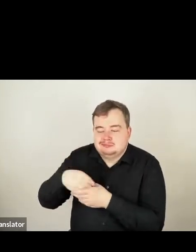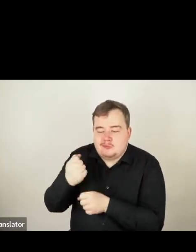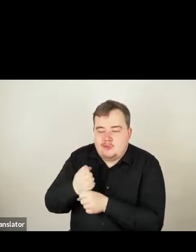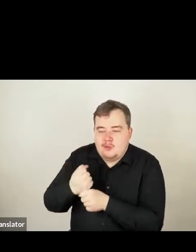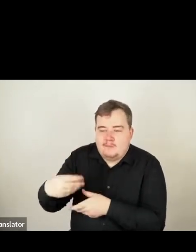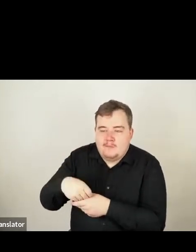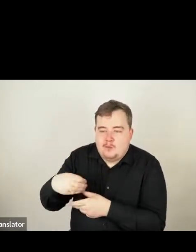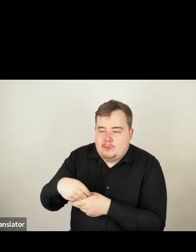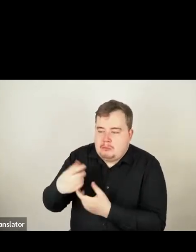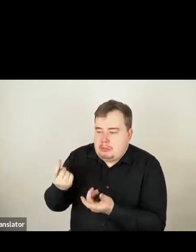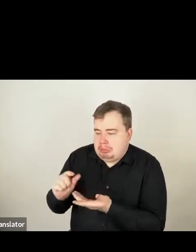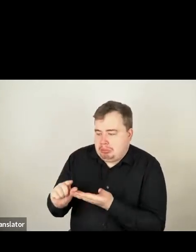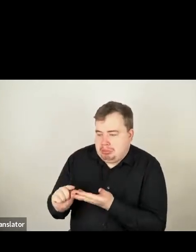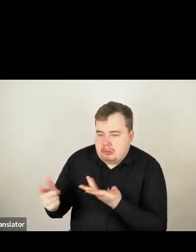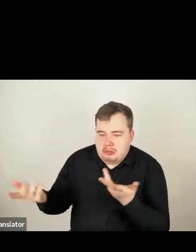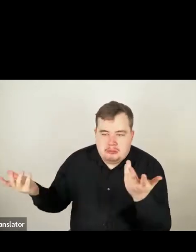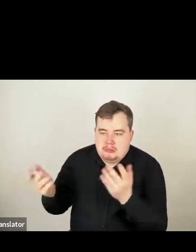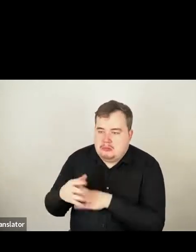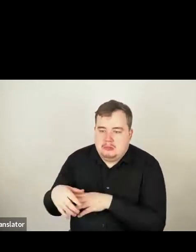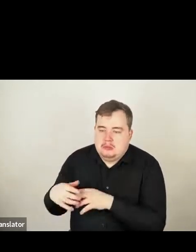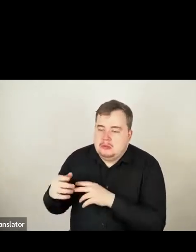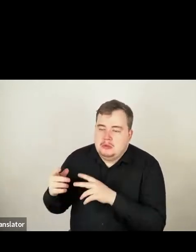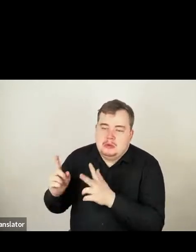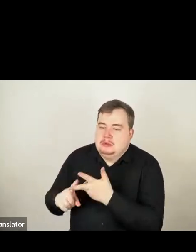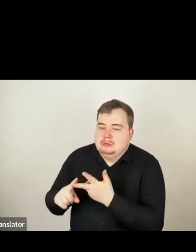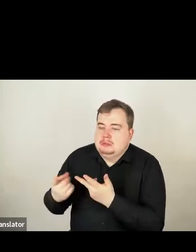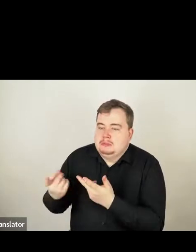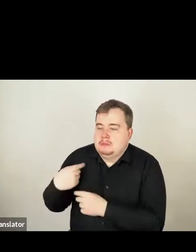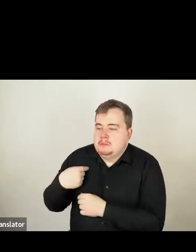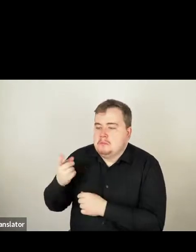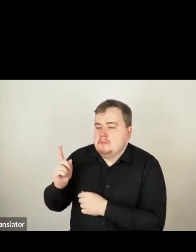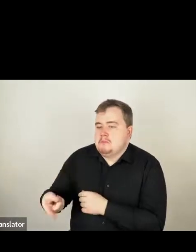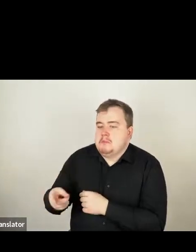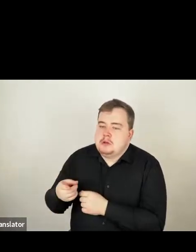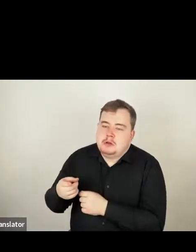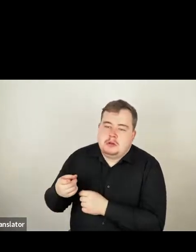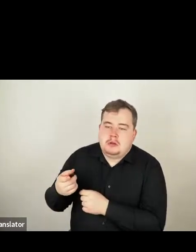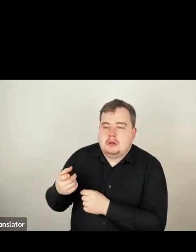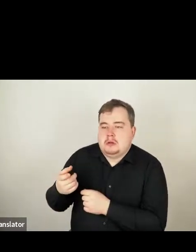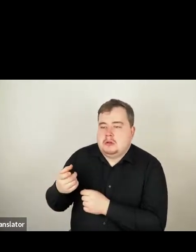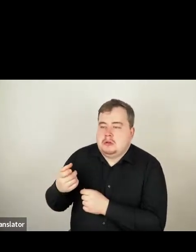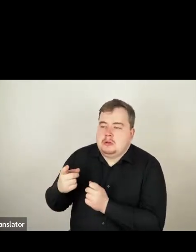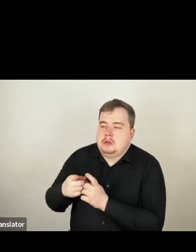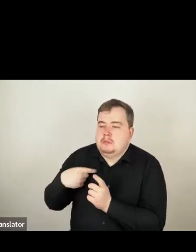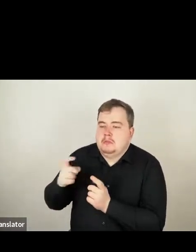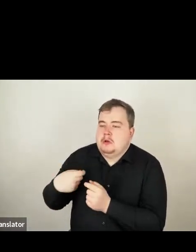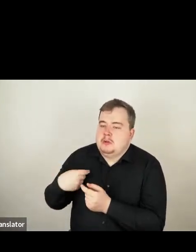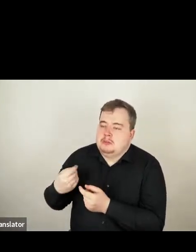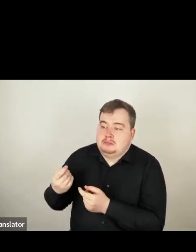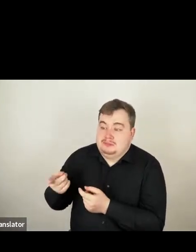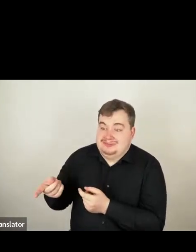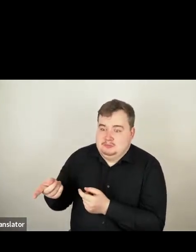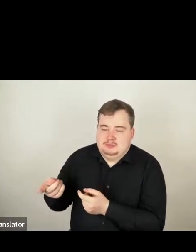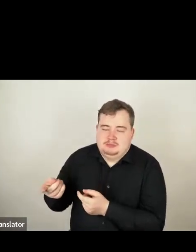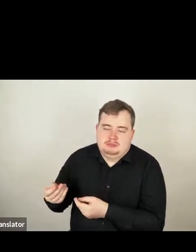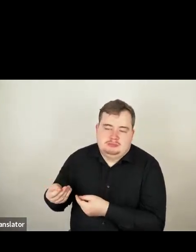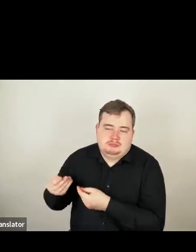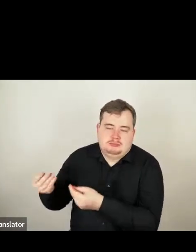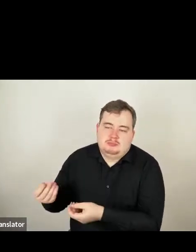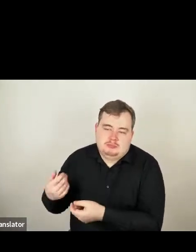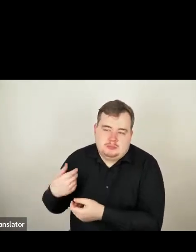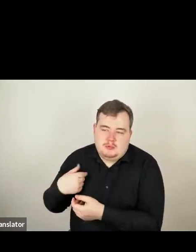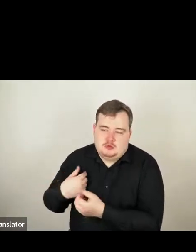to and they have to be supported by state legal aid, meaning having legal advices